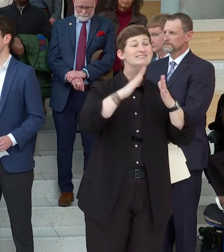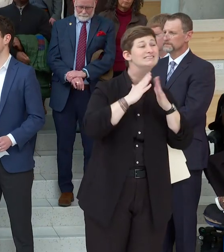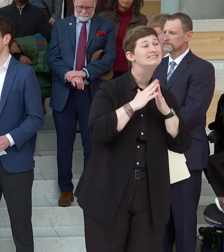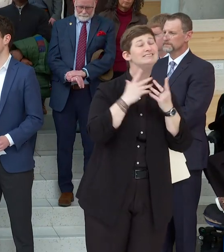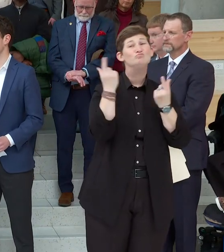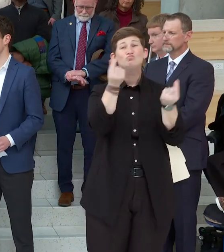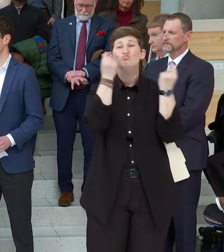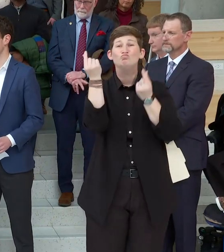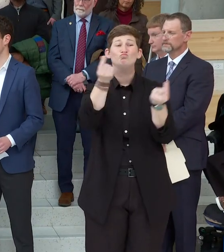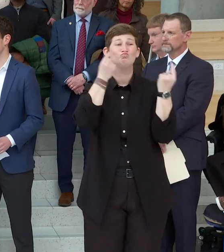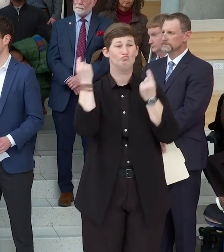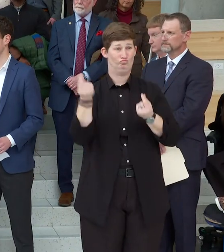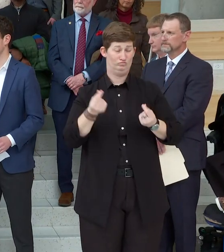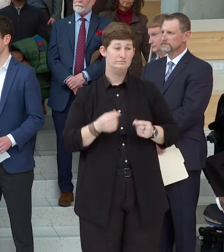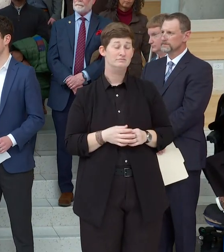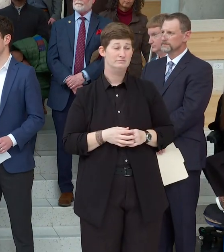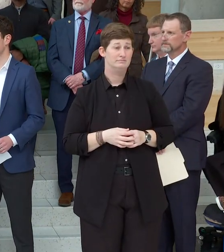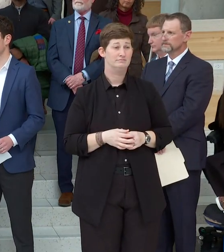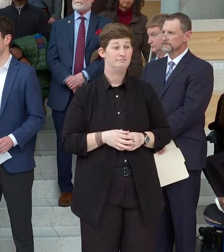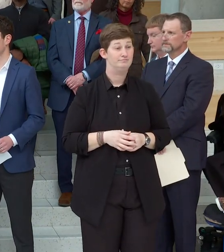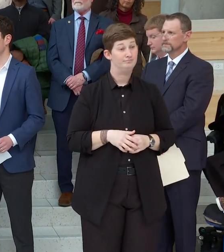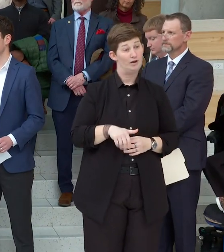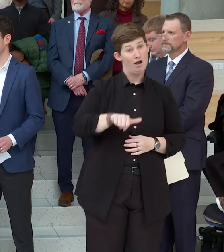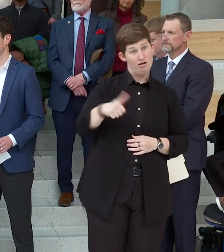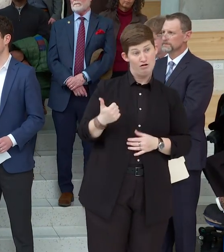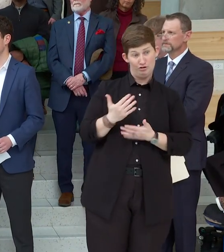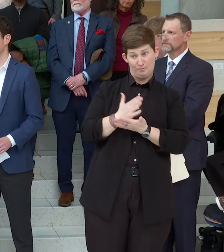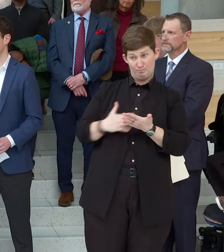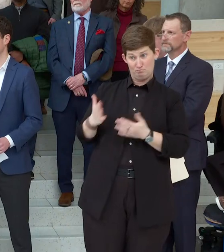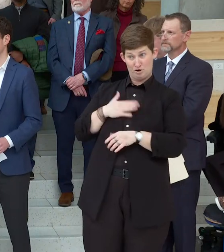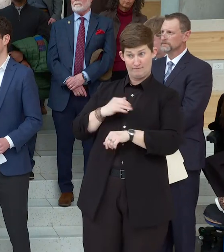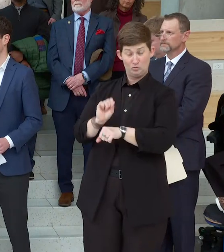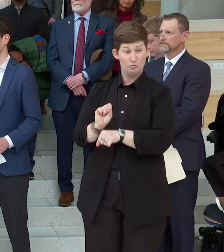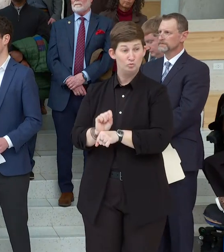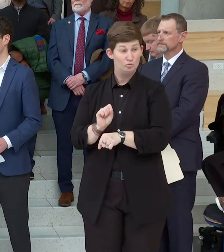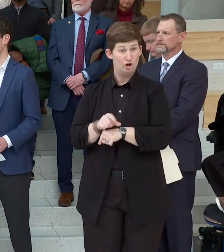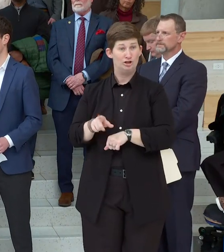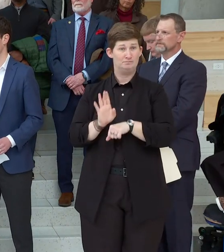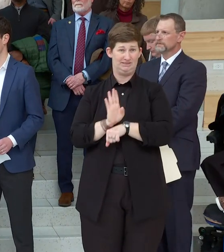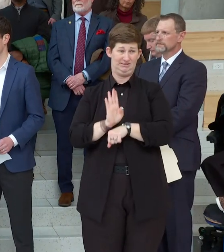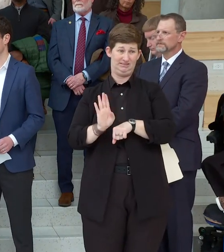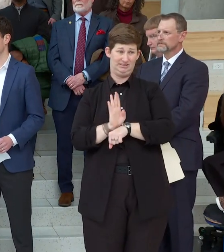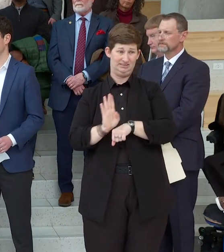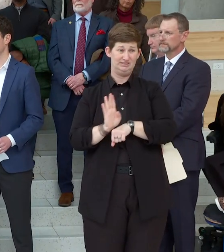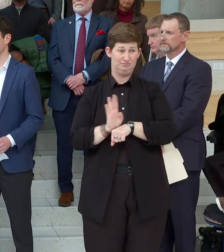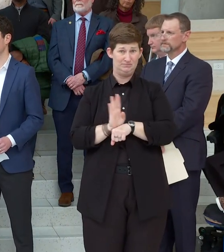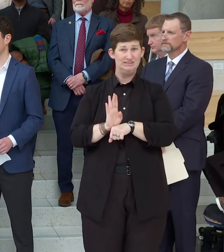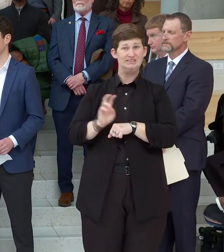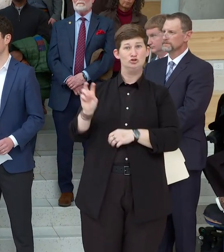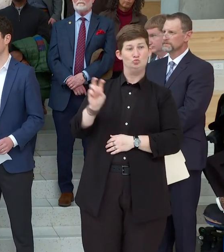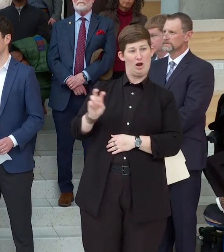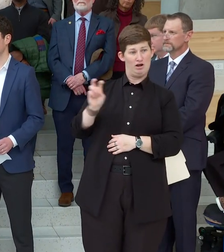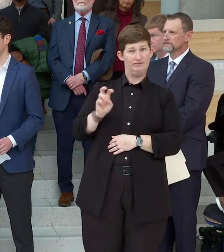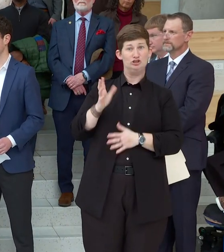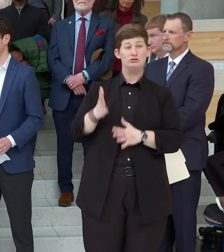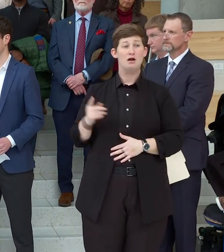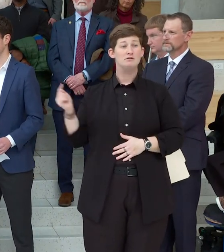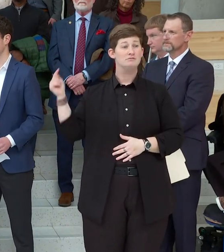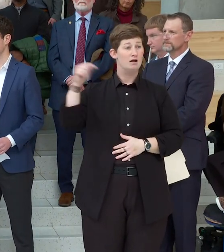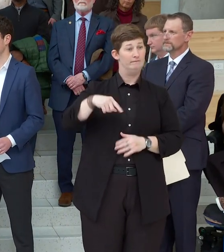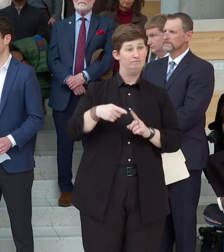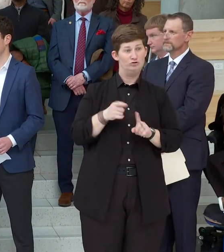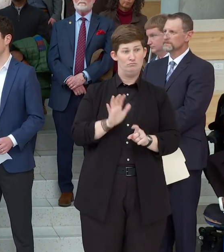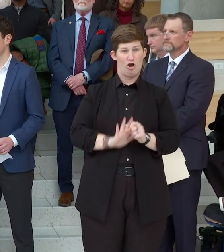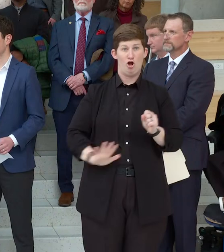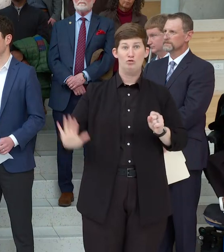offer. Another aspect of our business is the business traveler, those people that come in from around the country